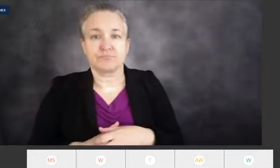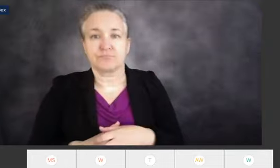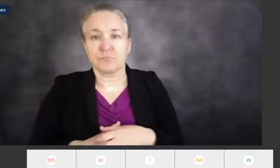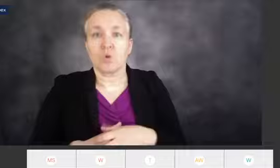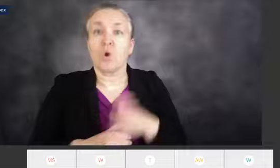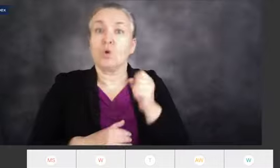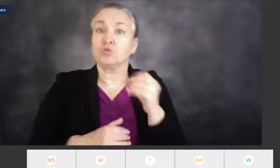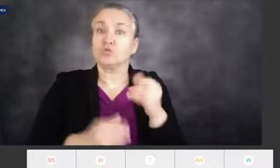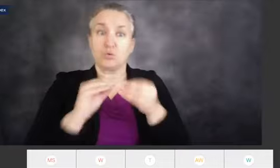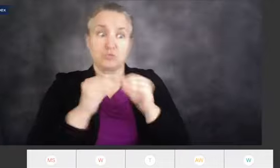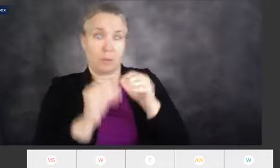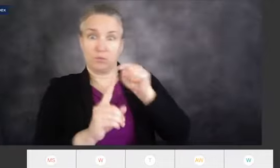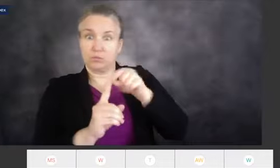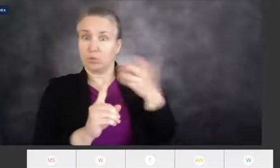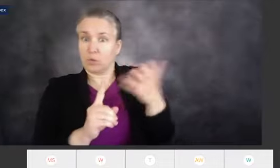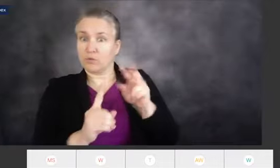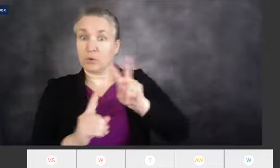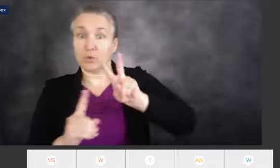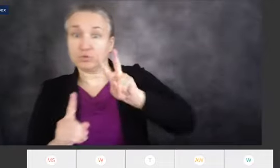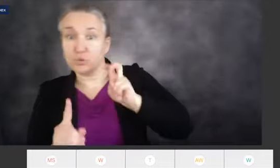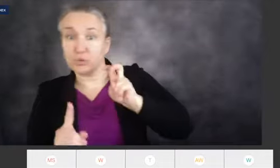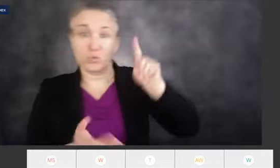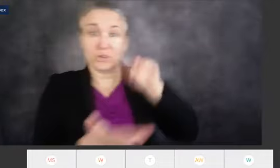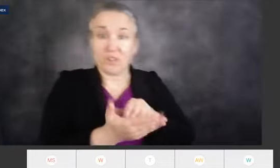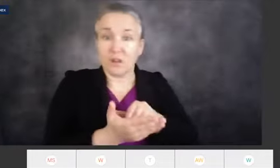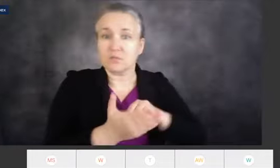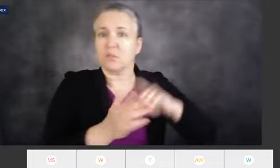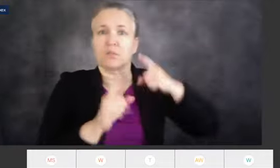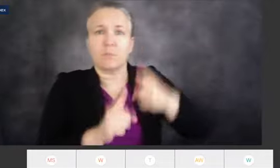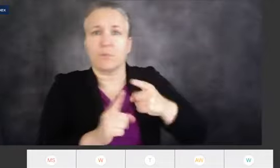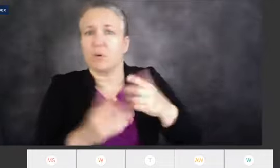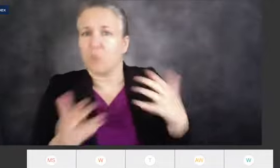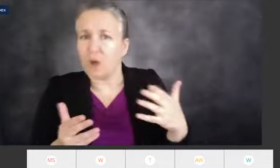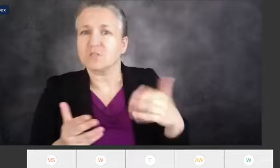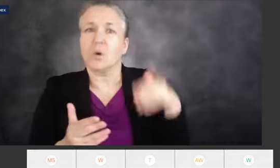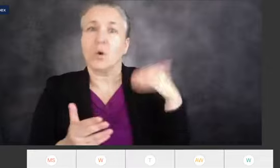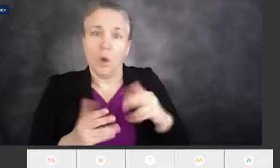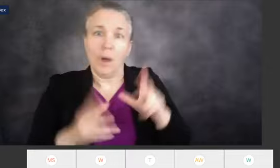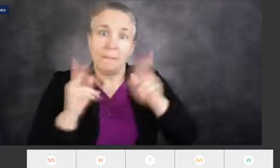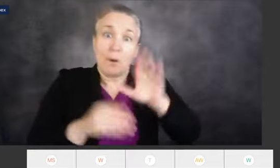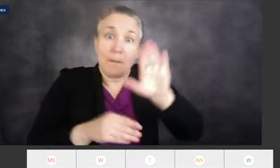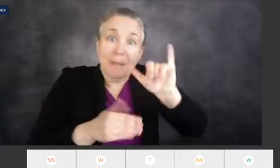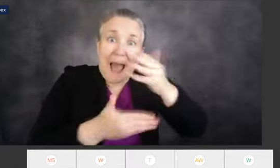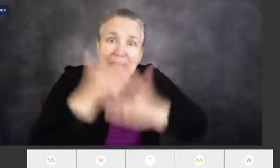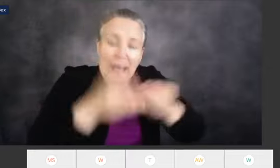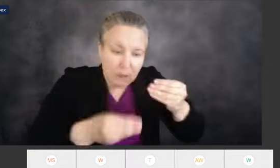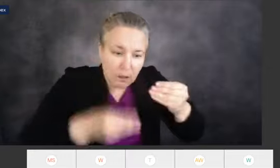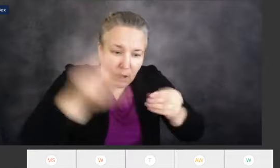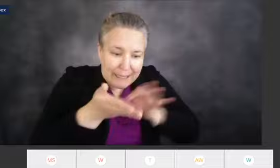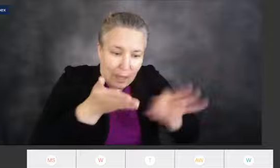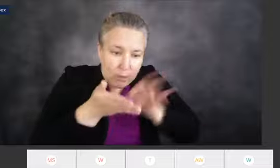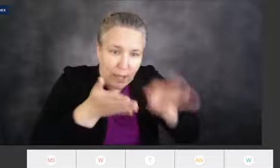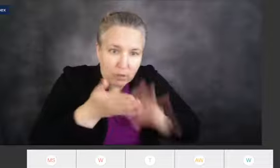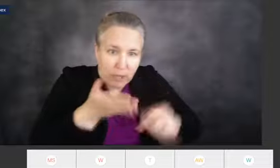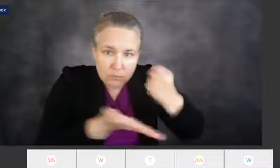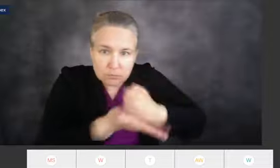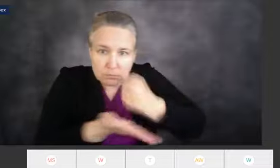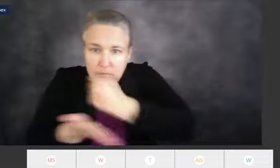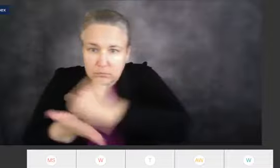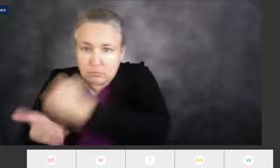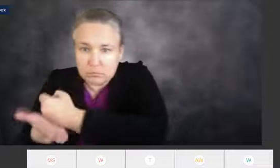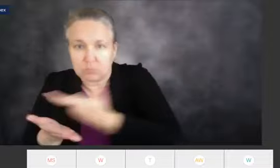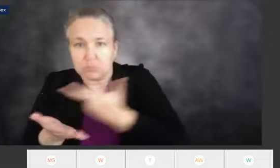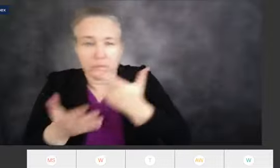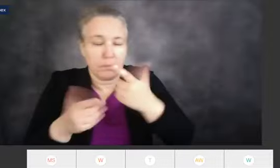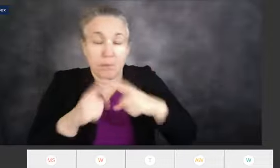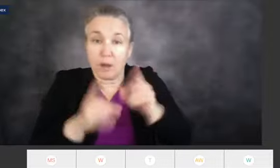whatever the number is, 200 or 1,000, the point is it is a very manual process, but voters, I think the important thing